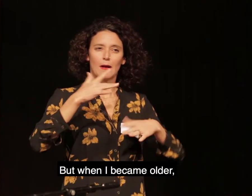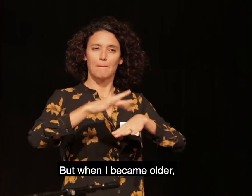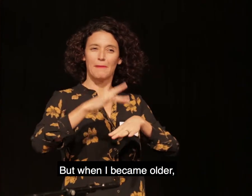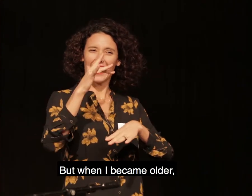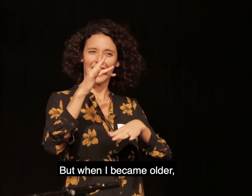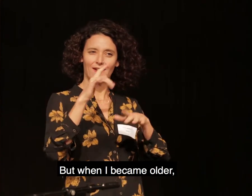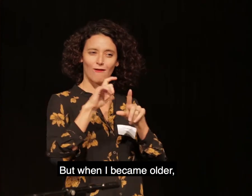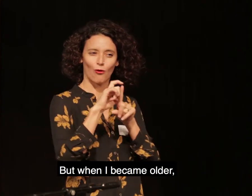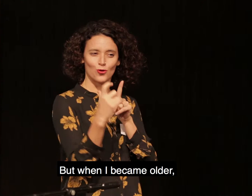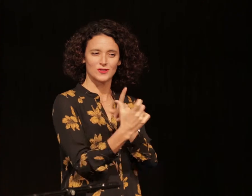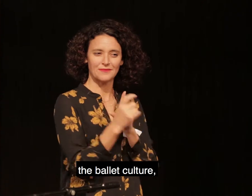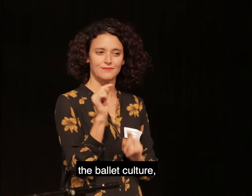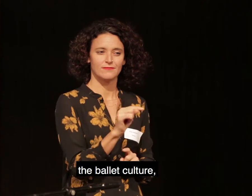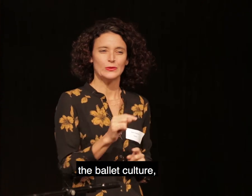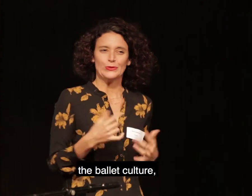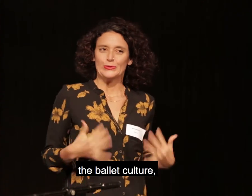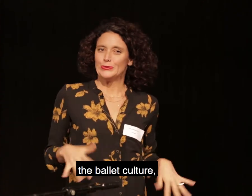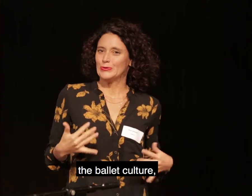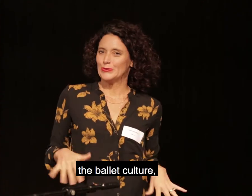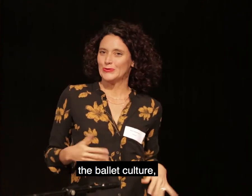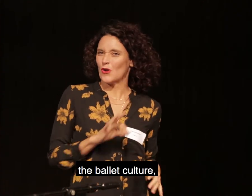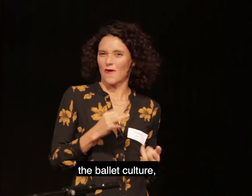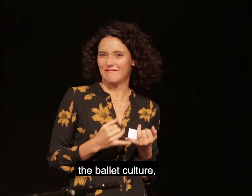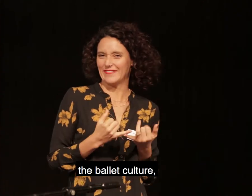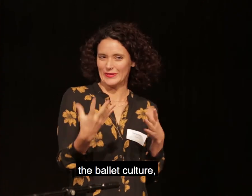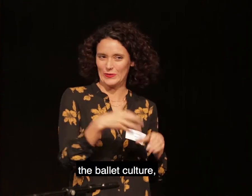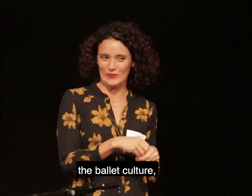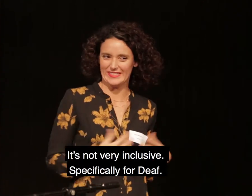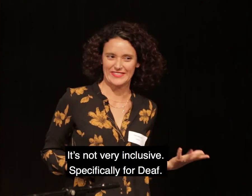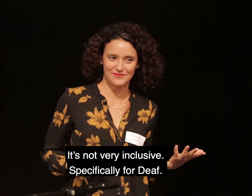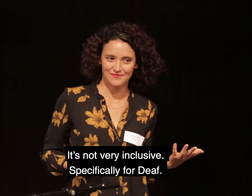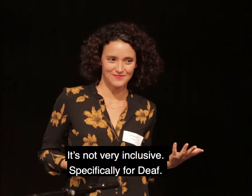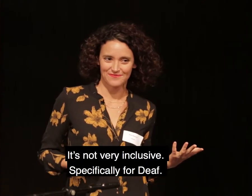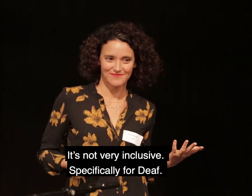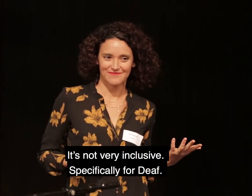older, the ballet culture, whew, it's not very inclusive,